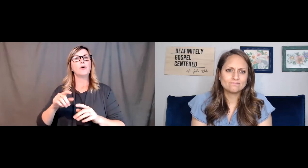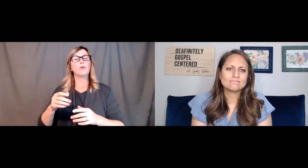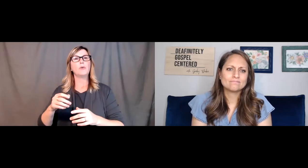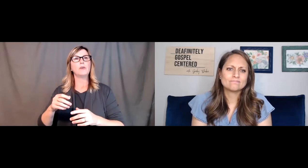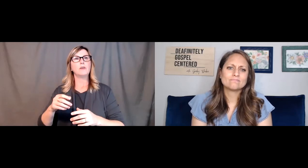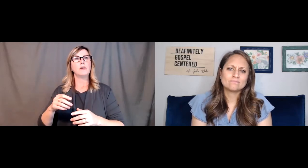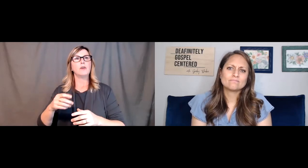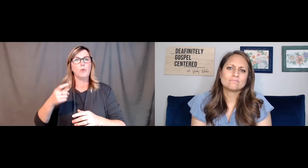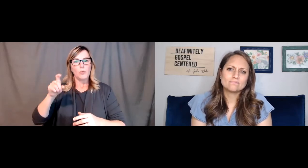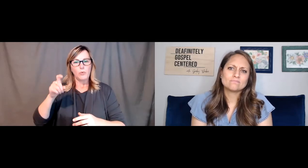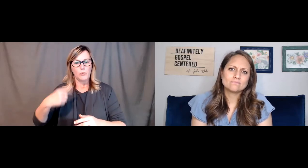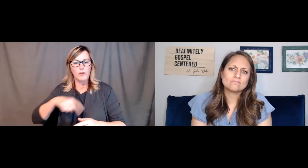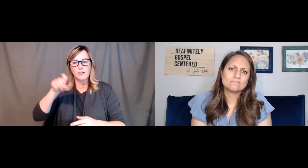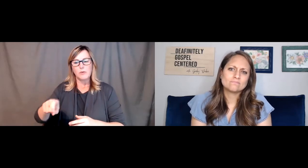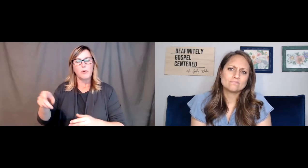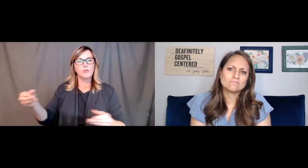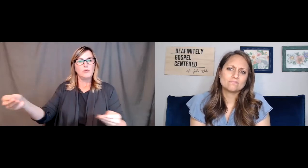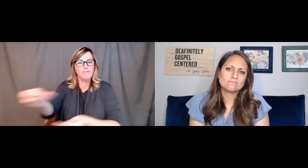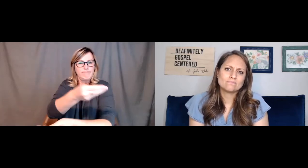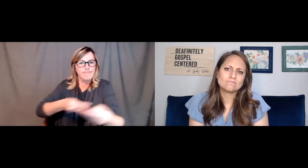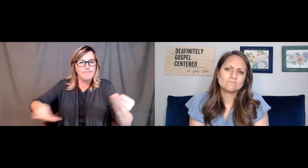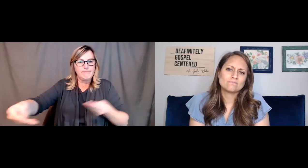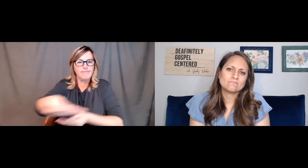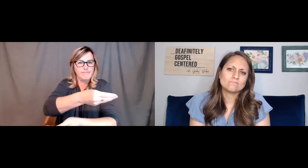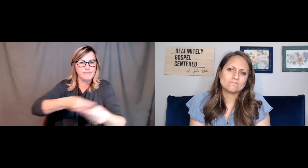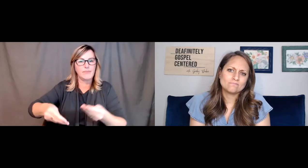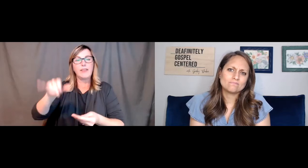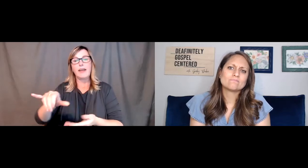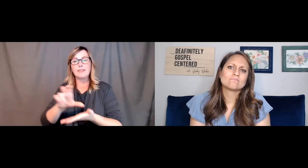We all have gifts. And